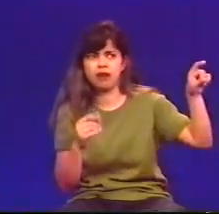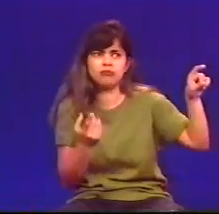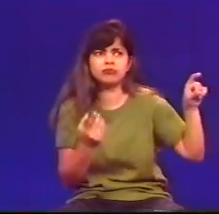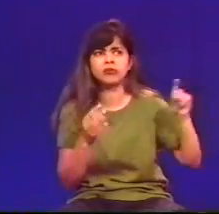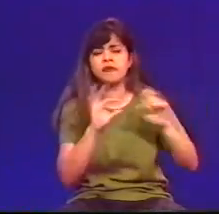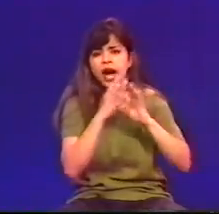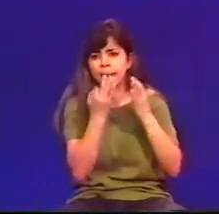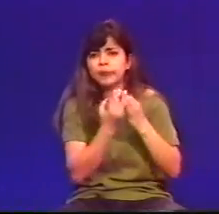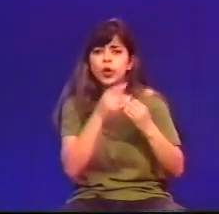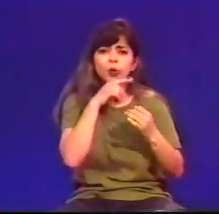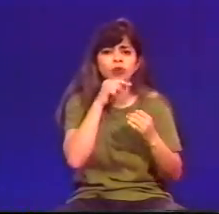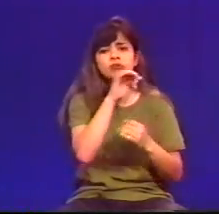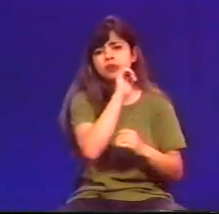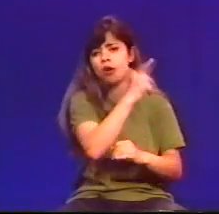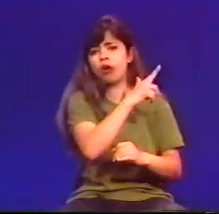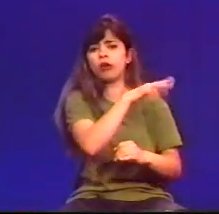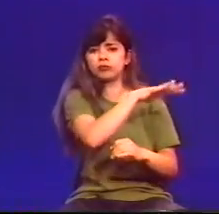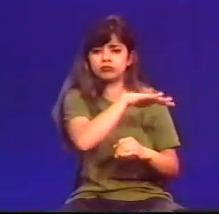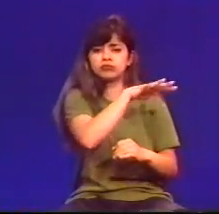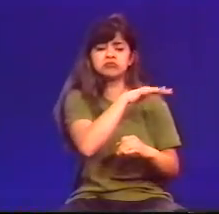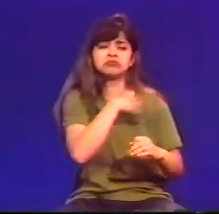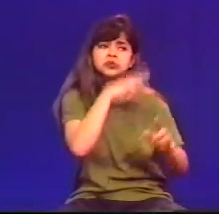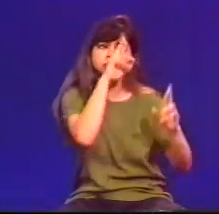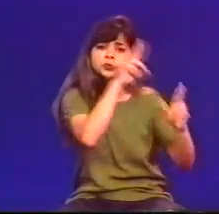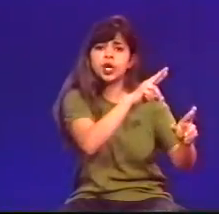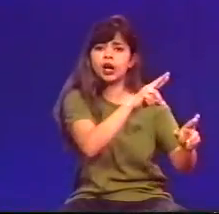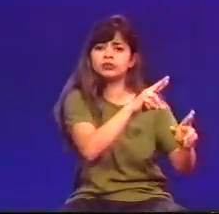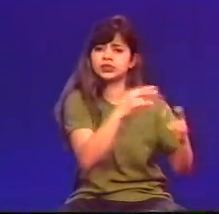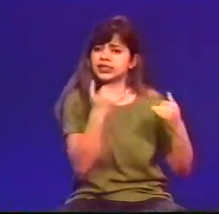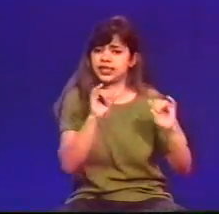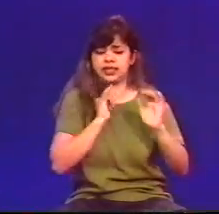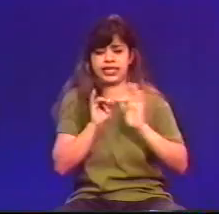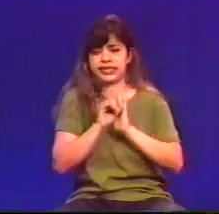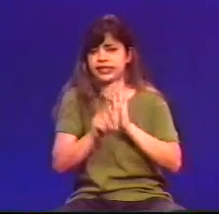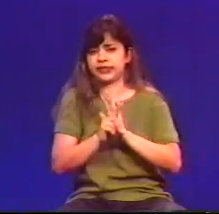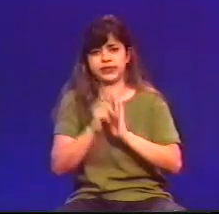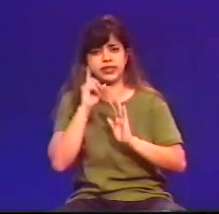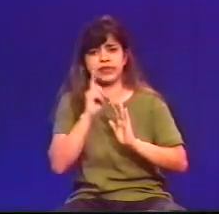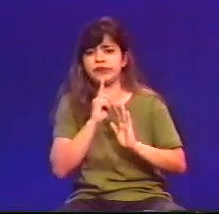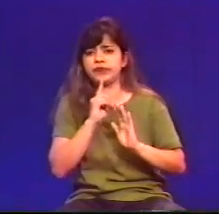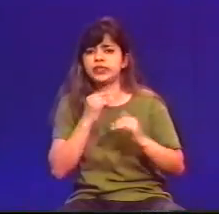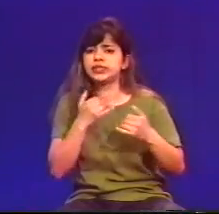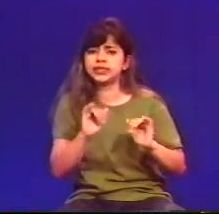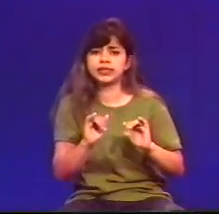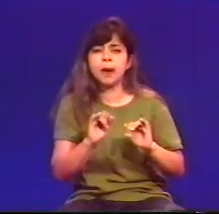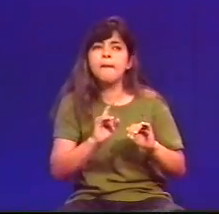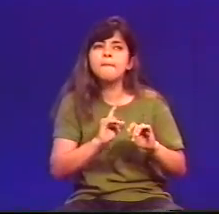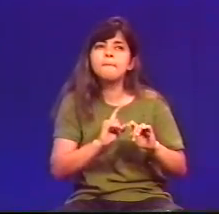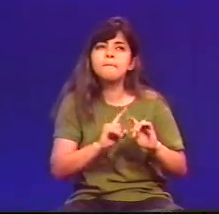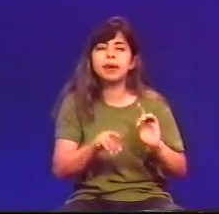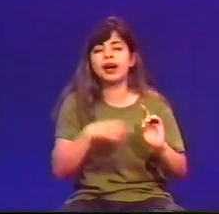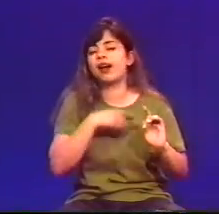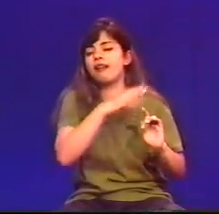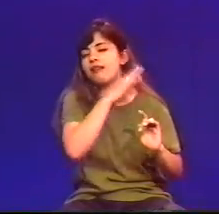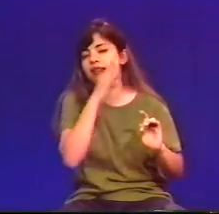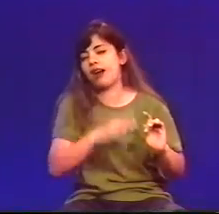This was also somewhat different than my experience in Pakistan, because I came to really identify myself as a member of the